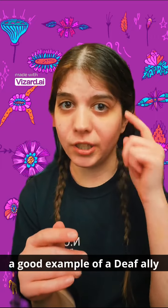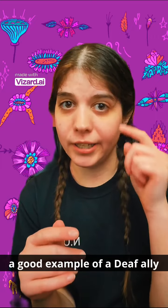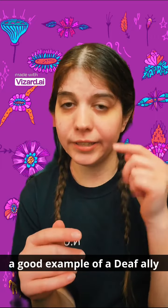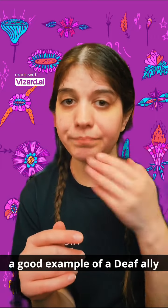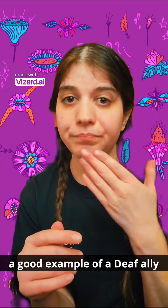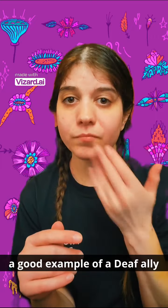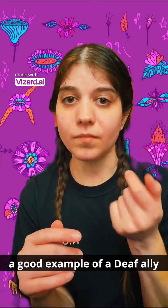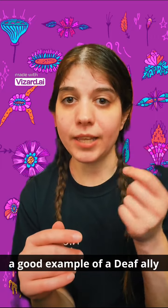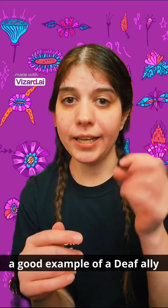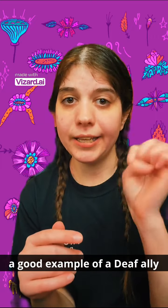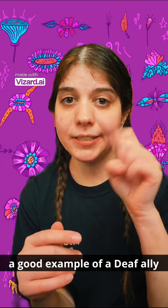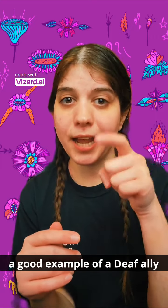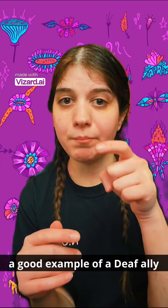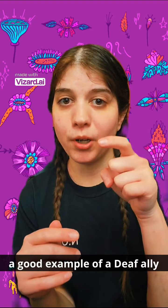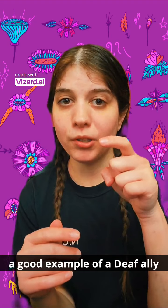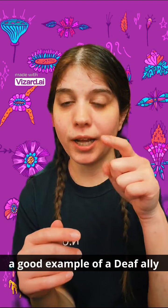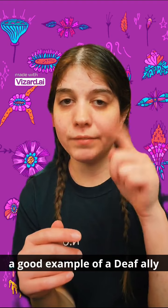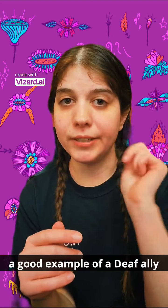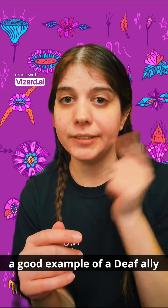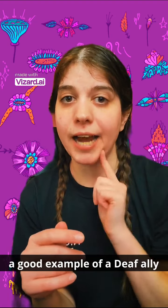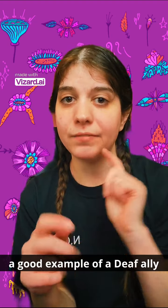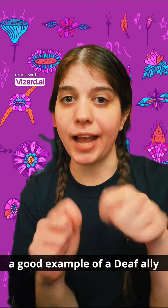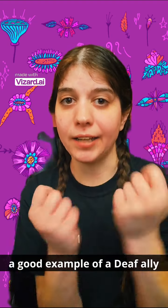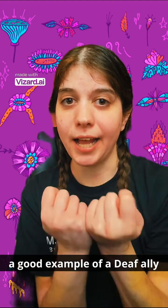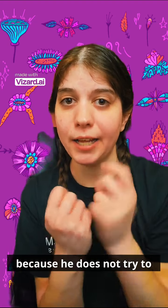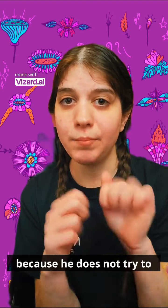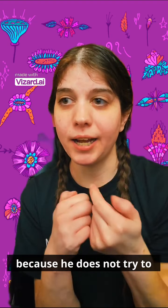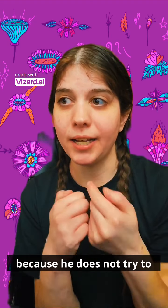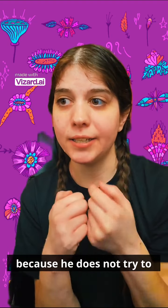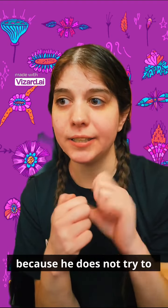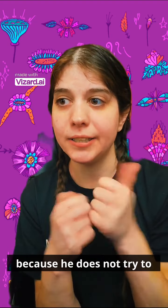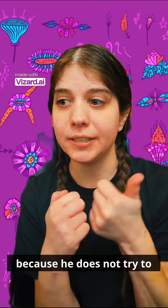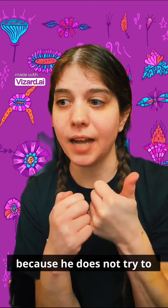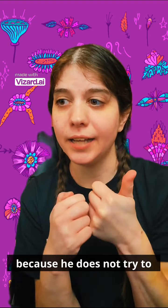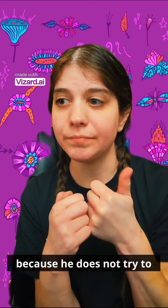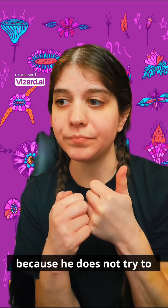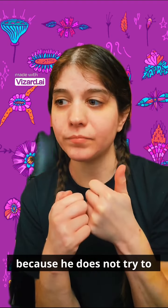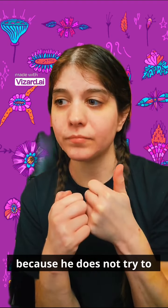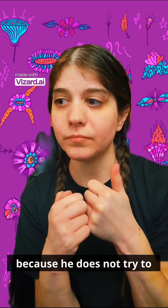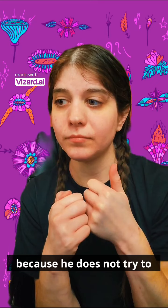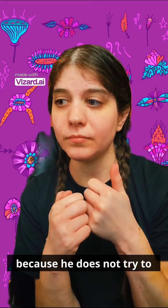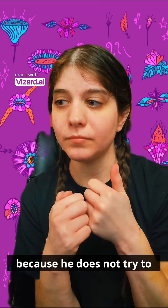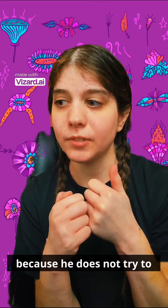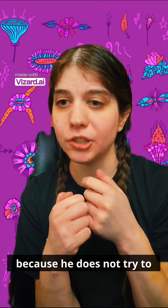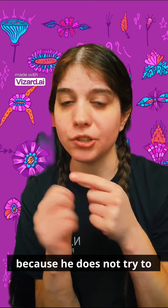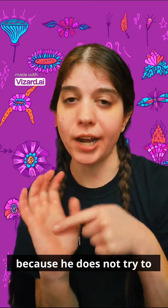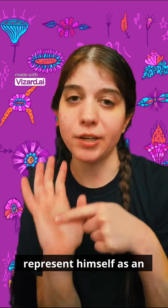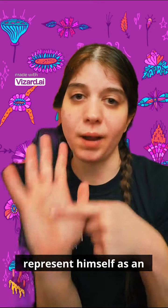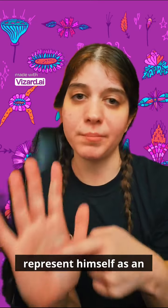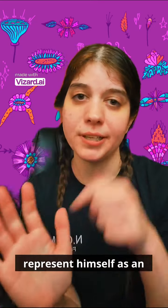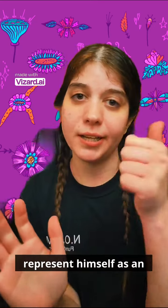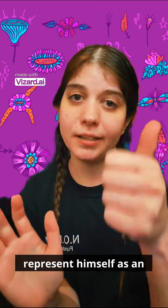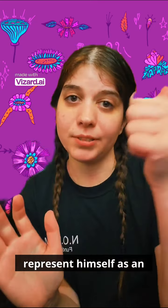good example of a deaf ally because he does not try to represent